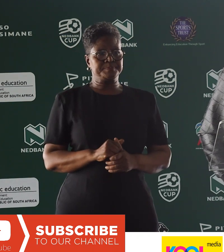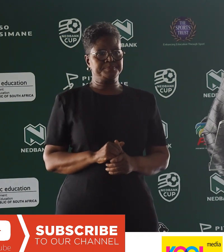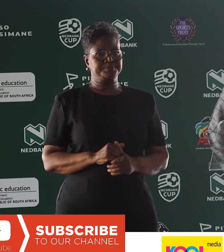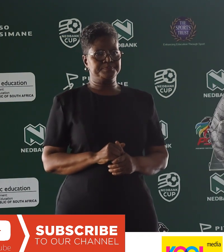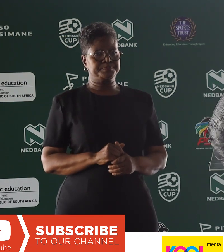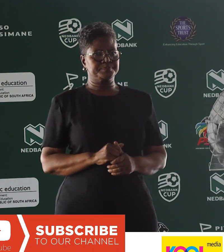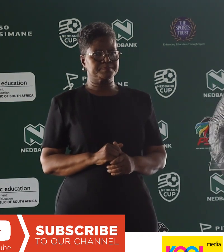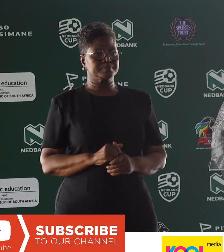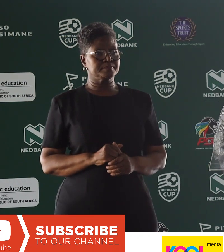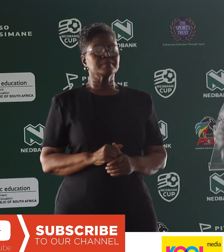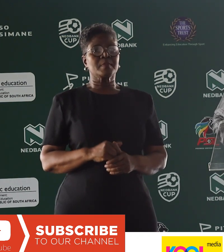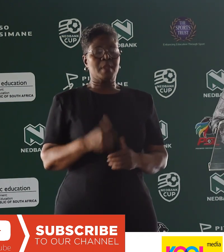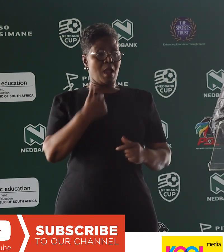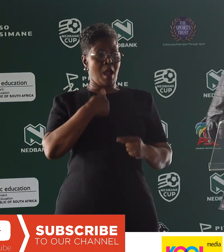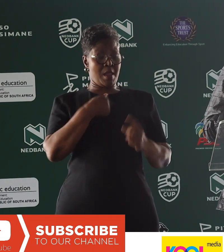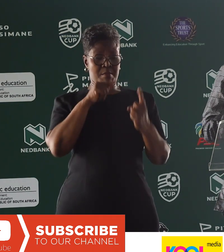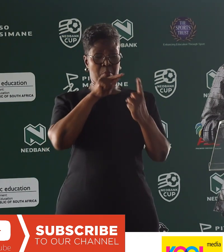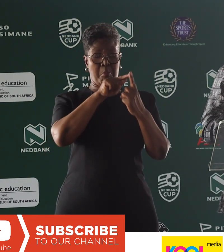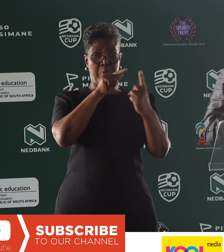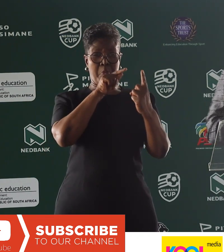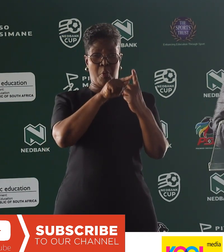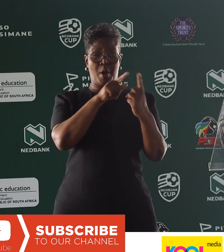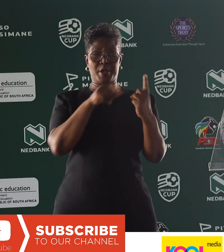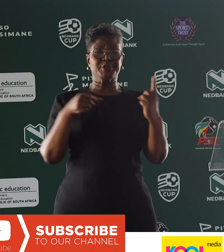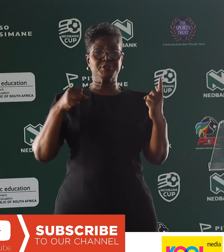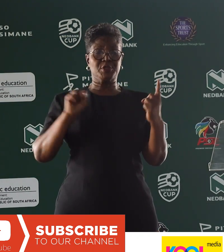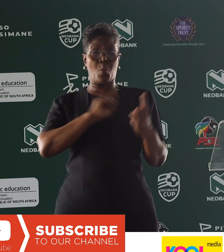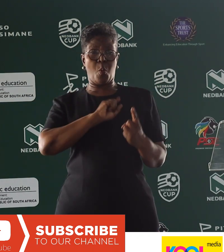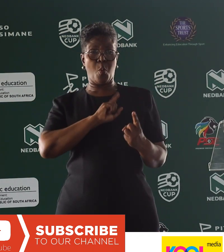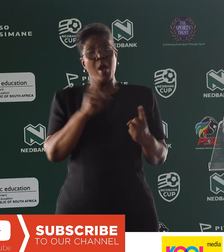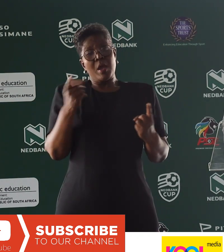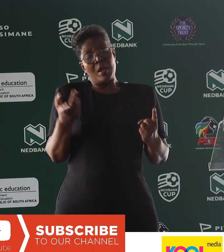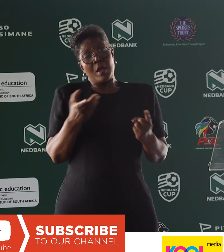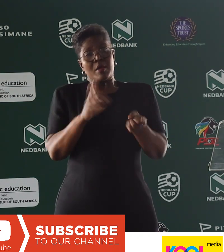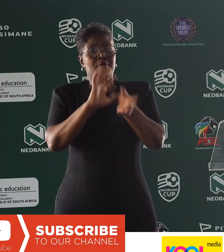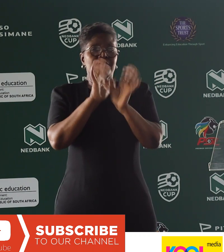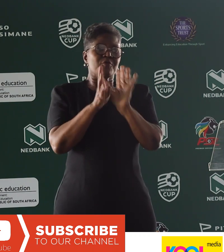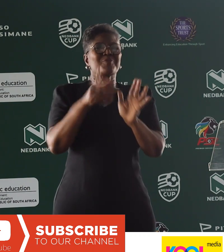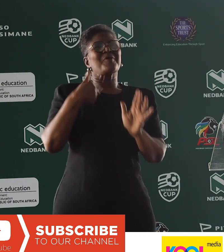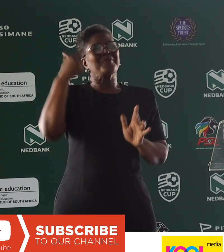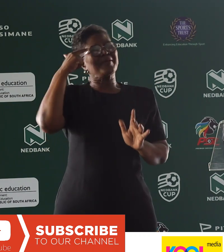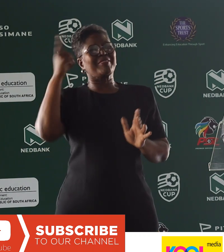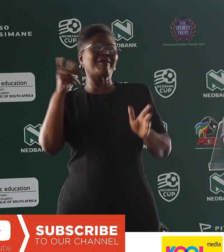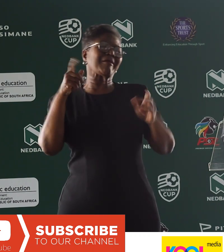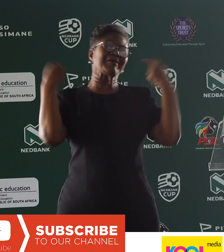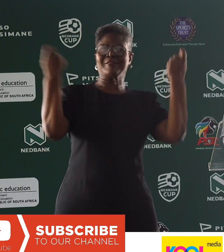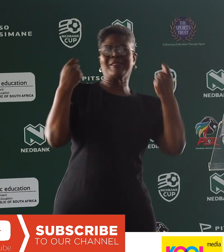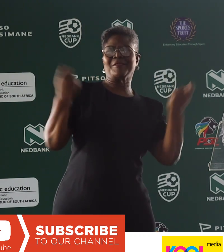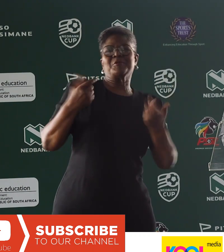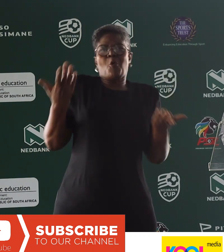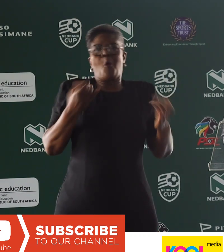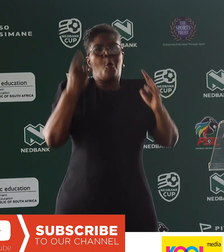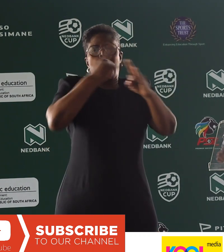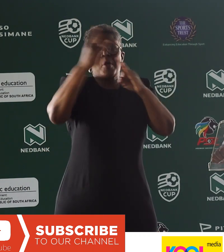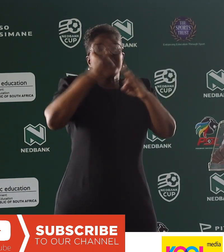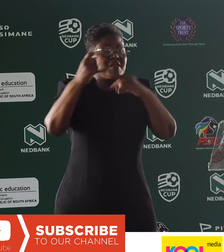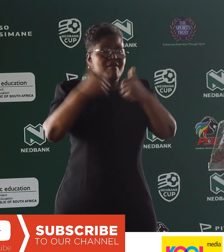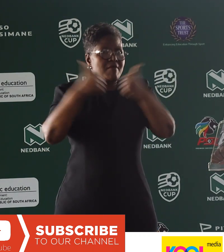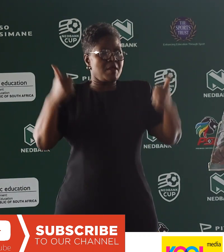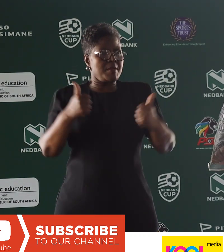I make this point, Chairman, because sometimes when you talk about football, we think about entertainment and winning a game. There's a